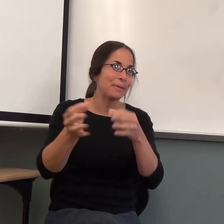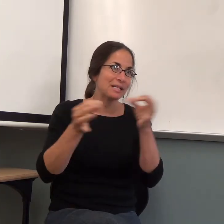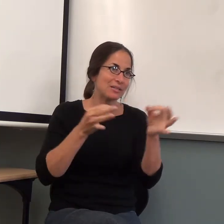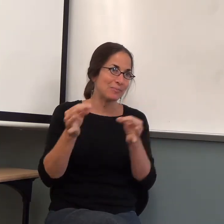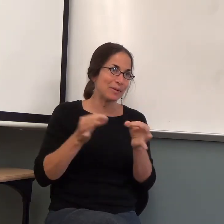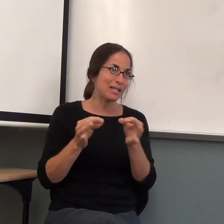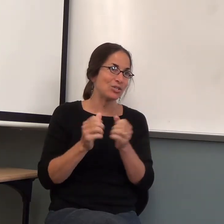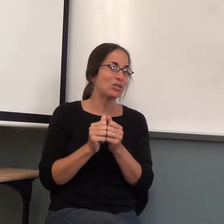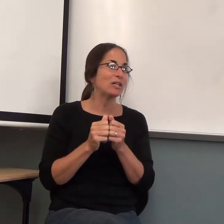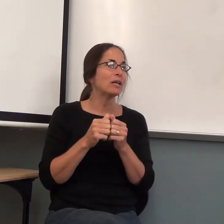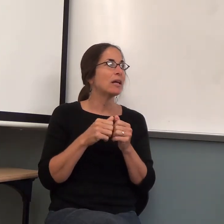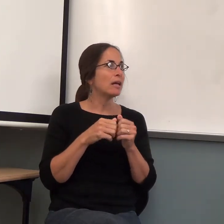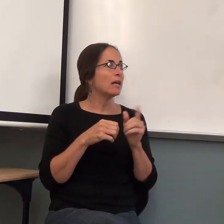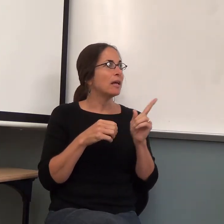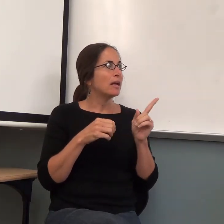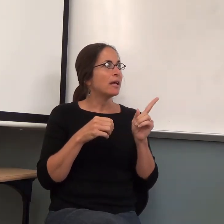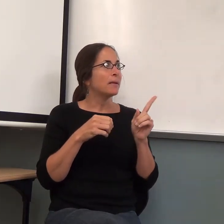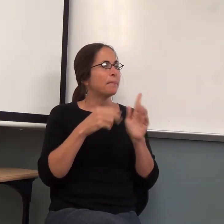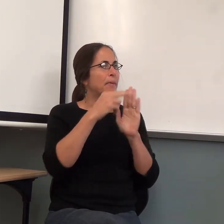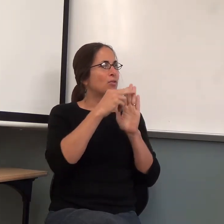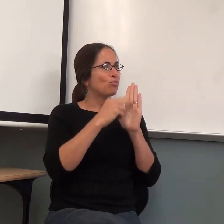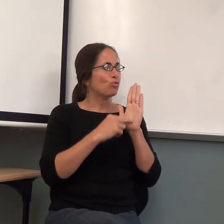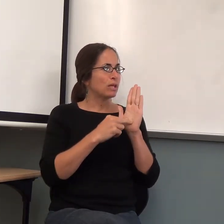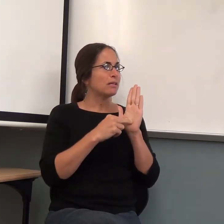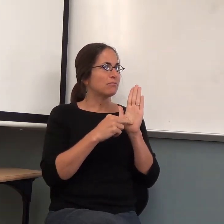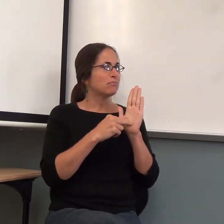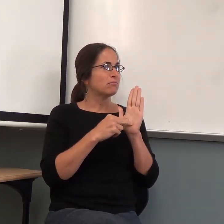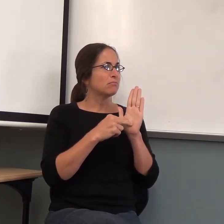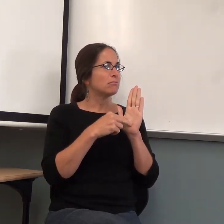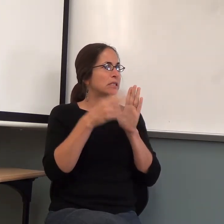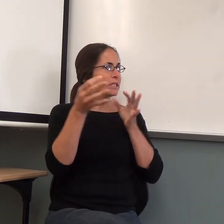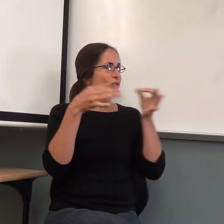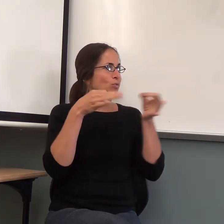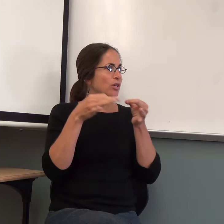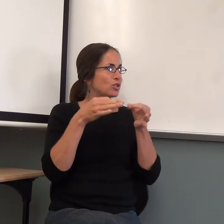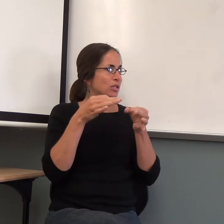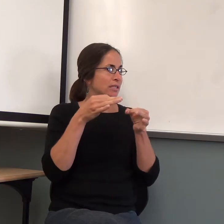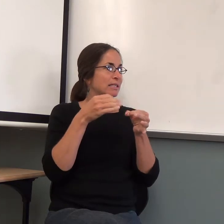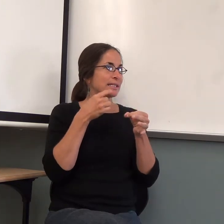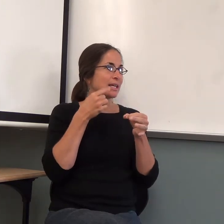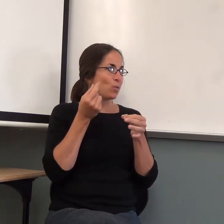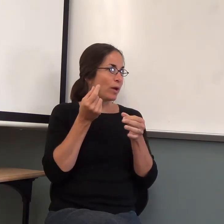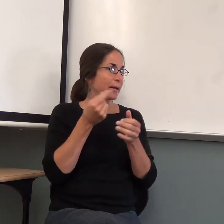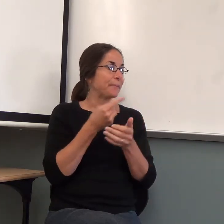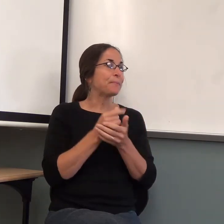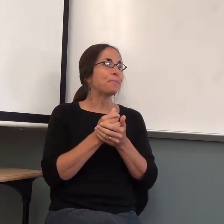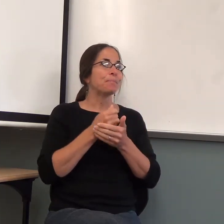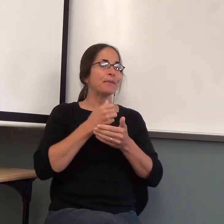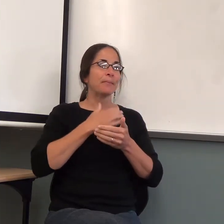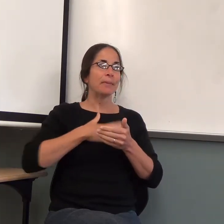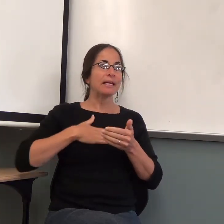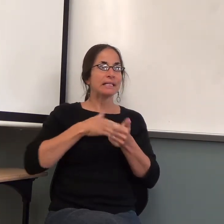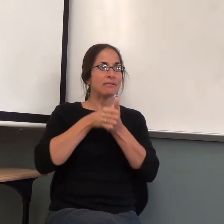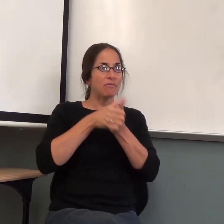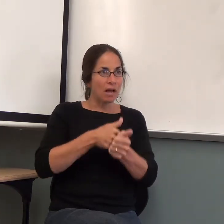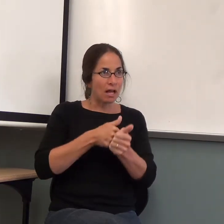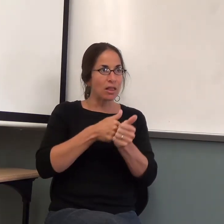was printed on your assignment. I have it in front of me, okay? And it said, please follow the listed directions. That's pretty